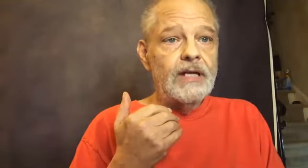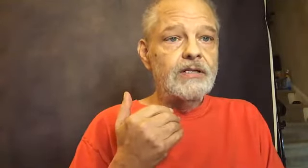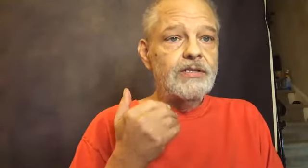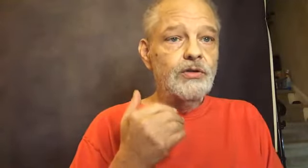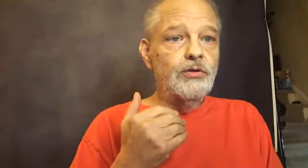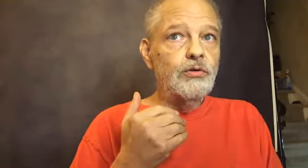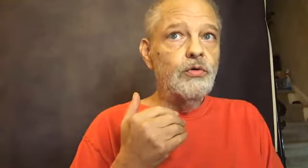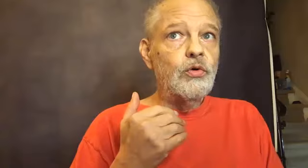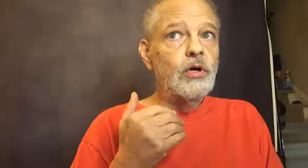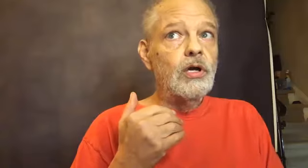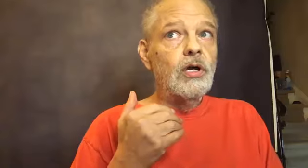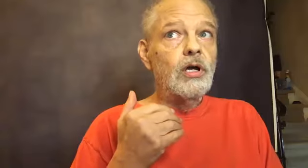meant to